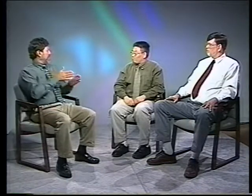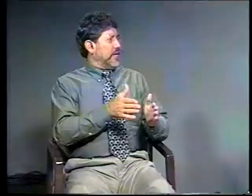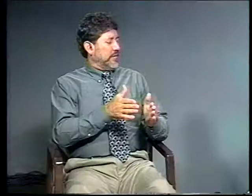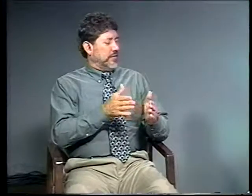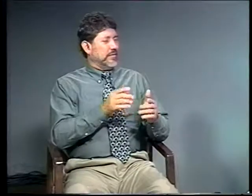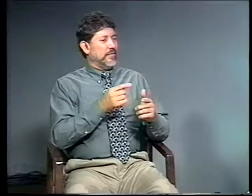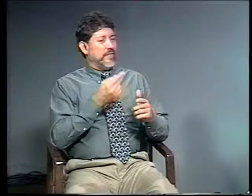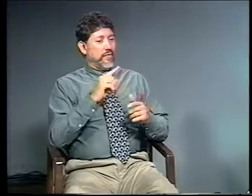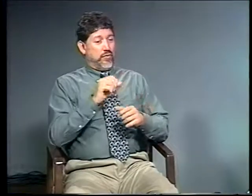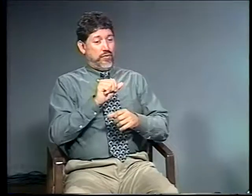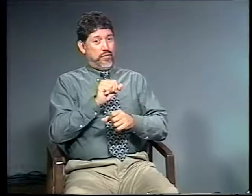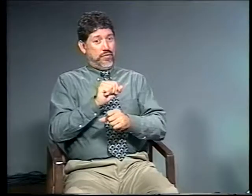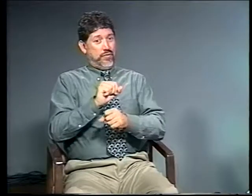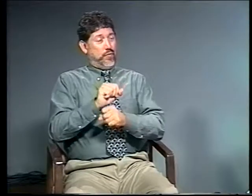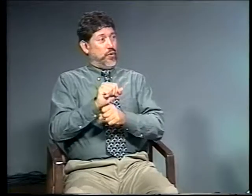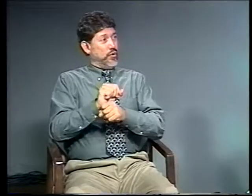I feel pretty similarly.